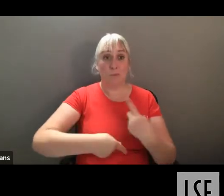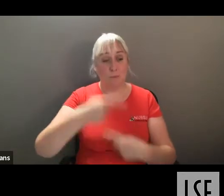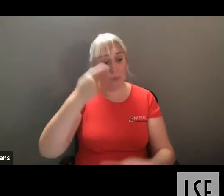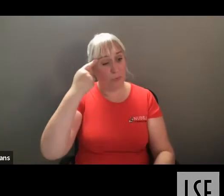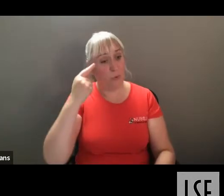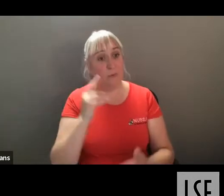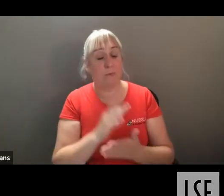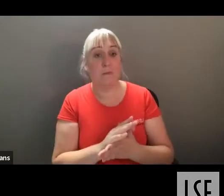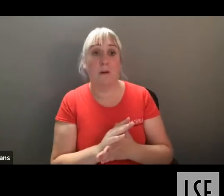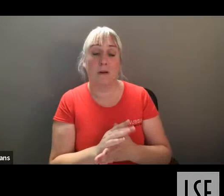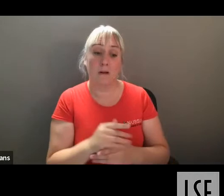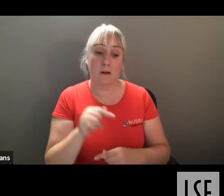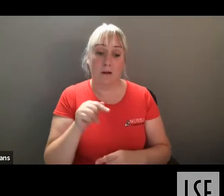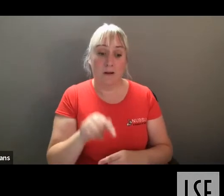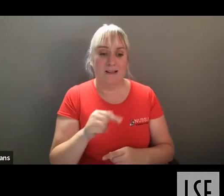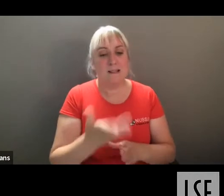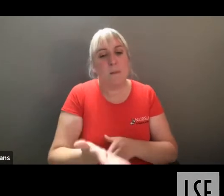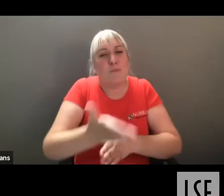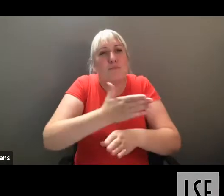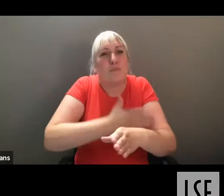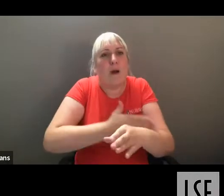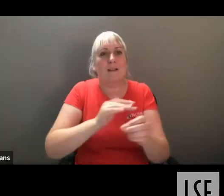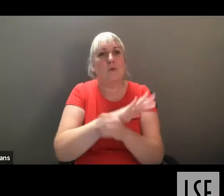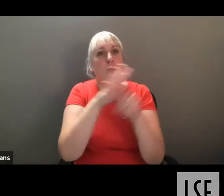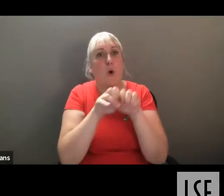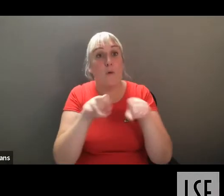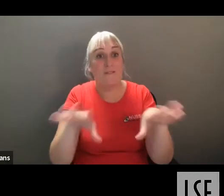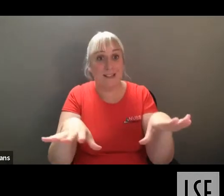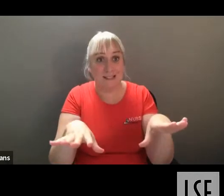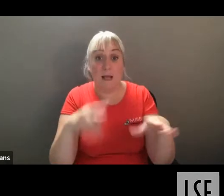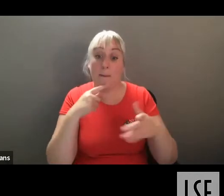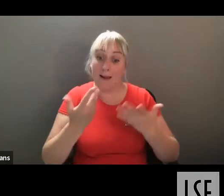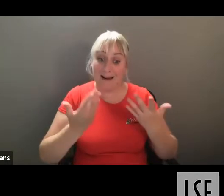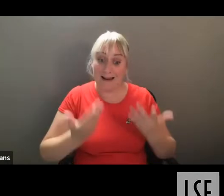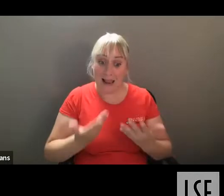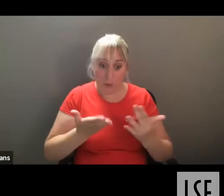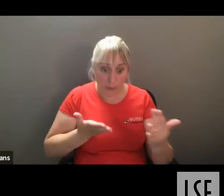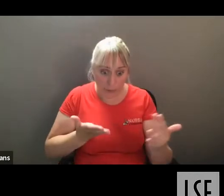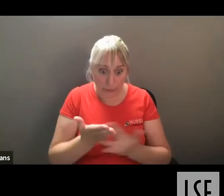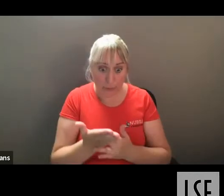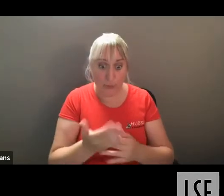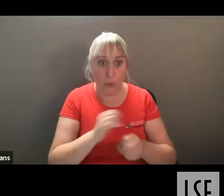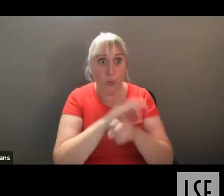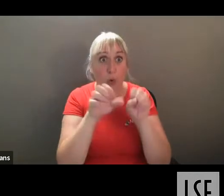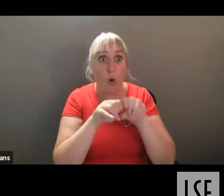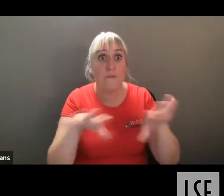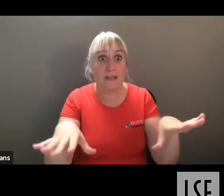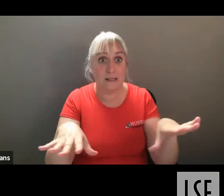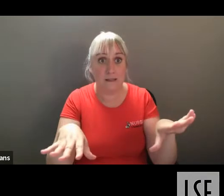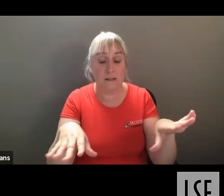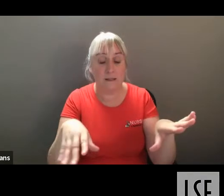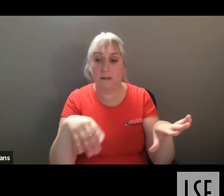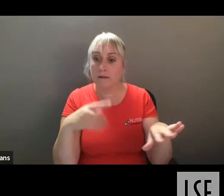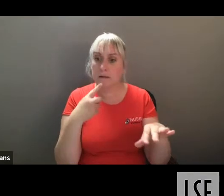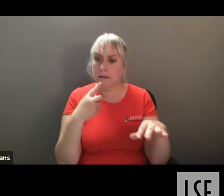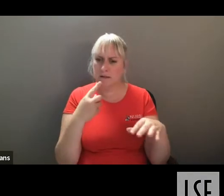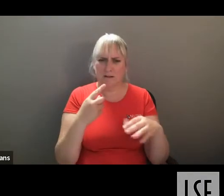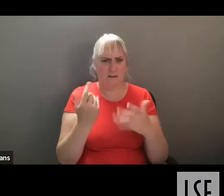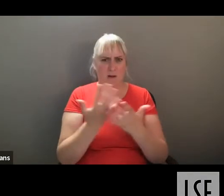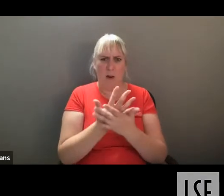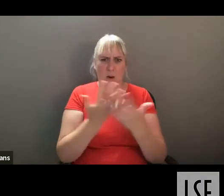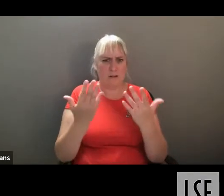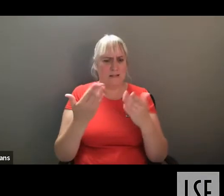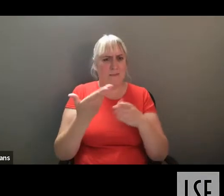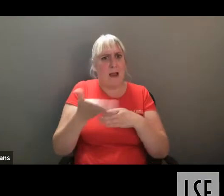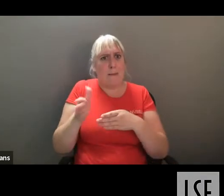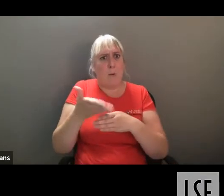mean, that predated COVID, but what we've seen now, of course, through COVID is with the onset of mass unemployment, and we're